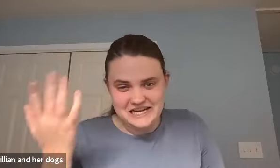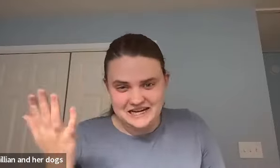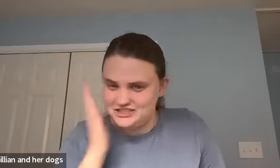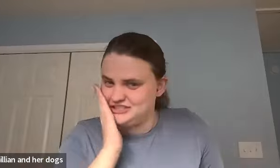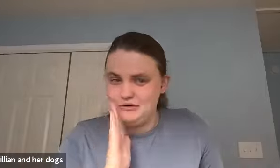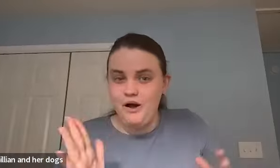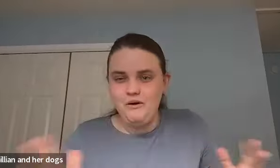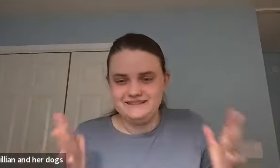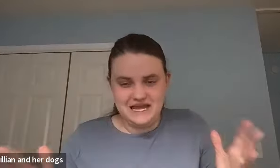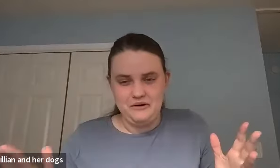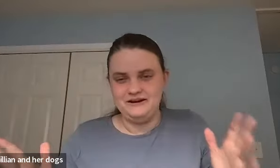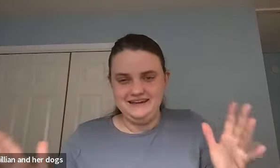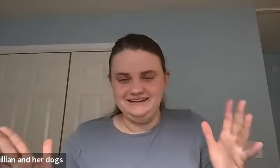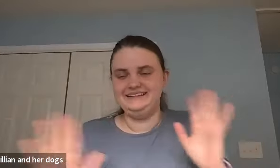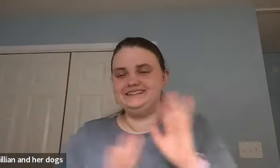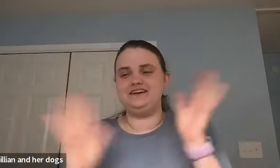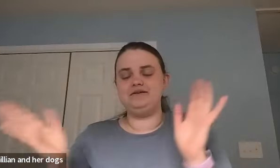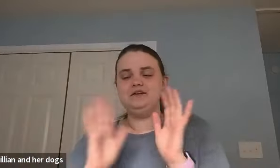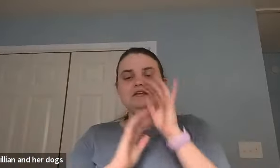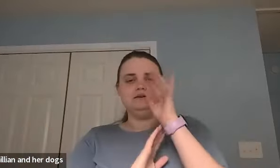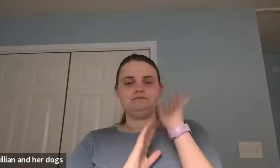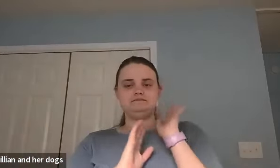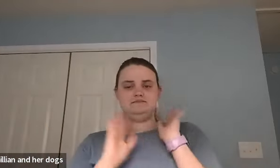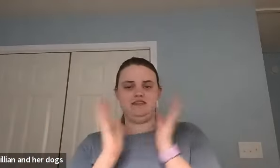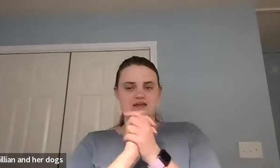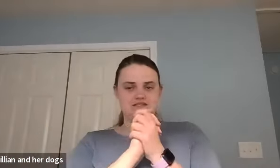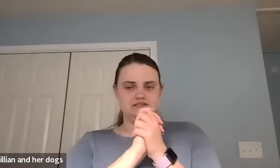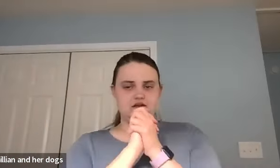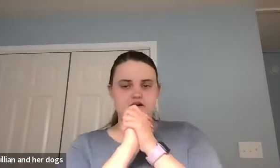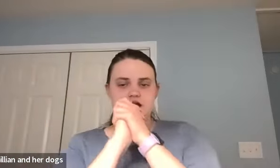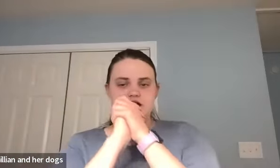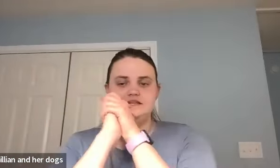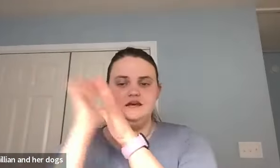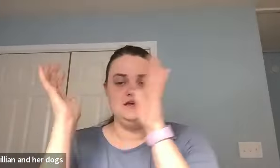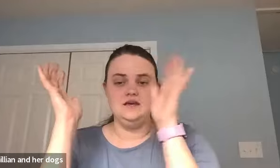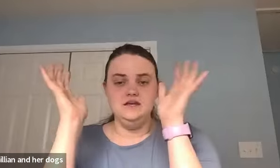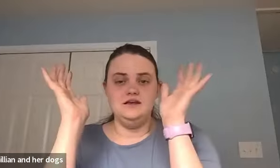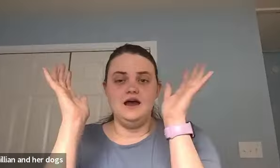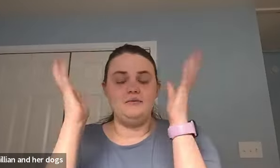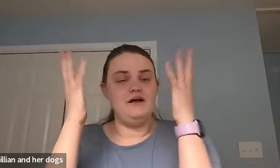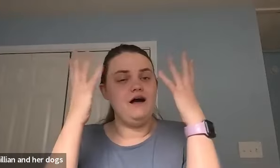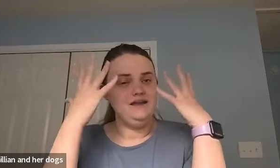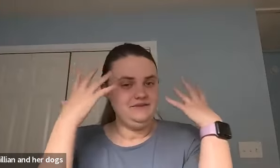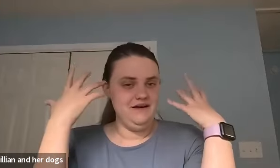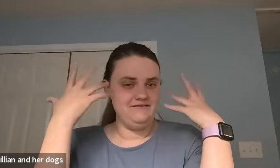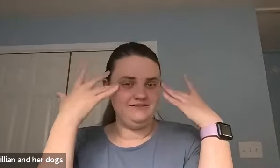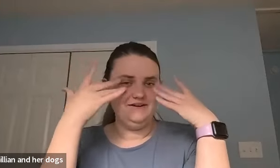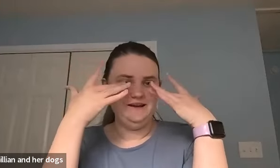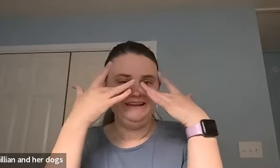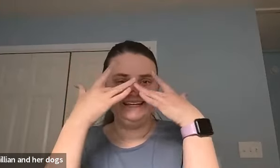understand. You all want sour candies. So yes. All right. Well, I am now having a very